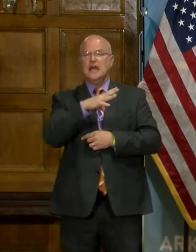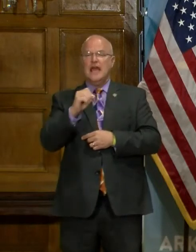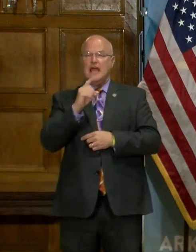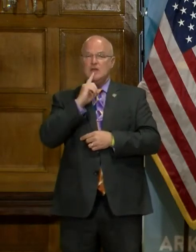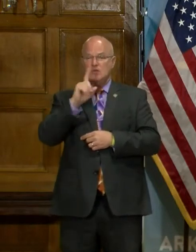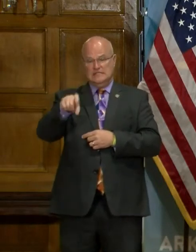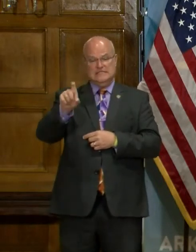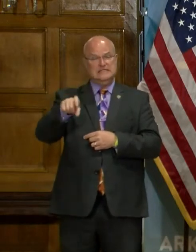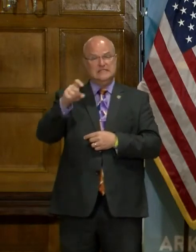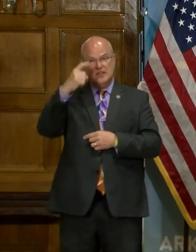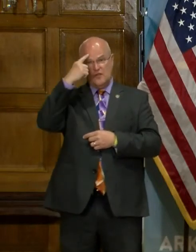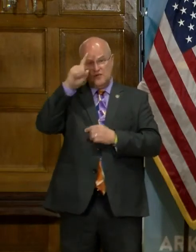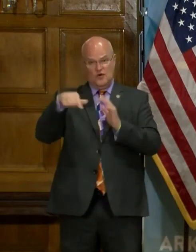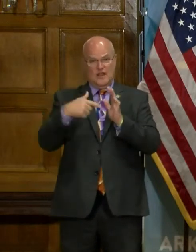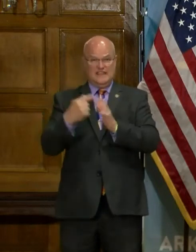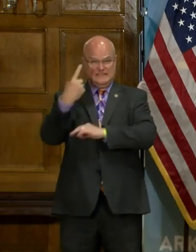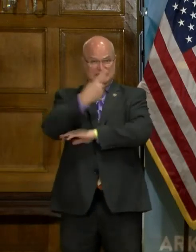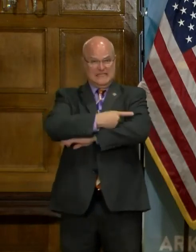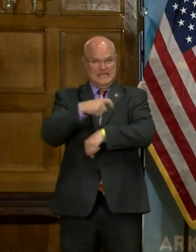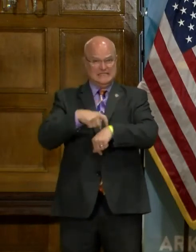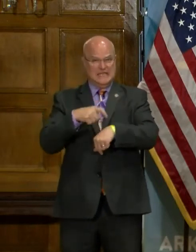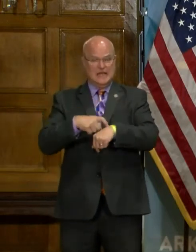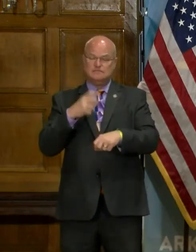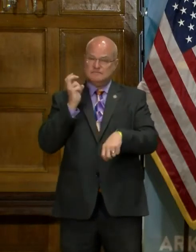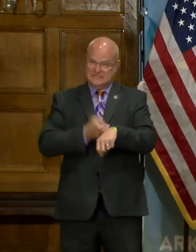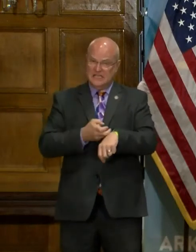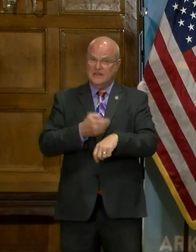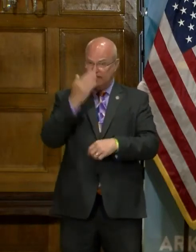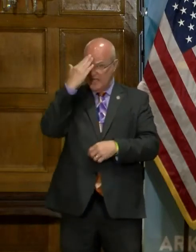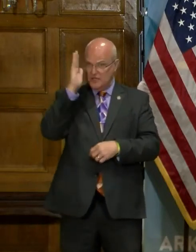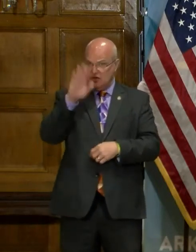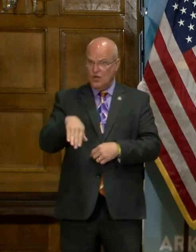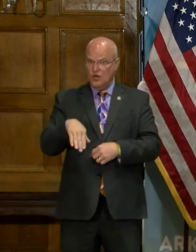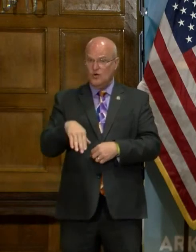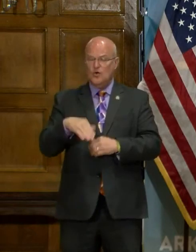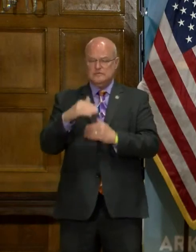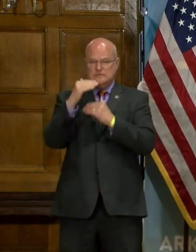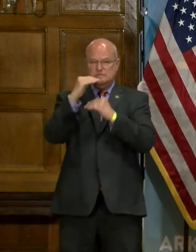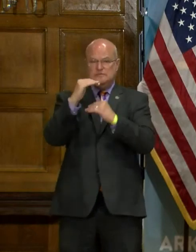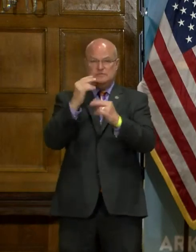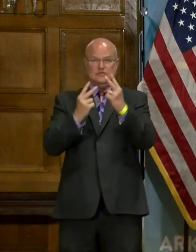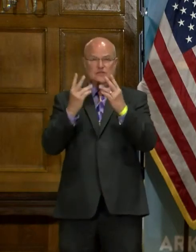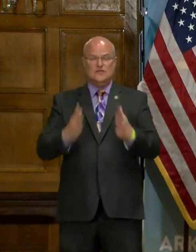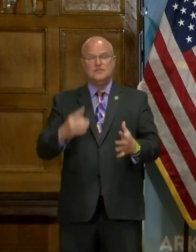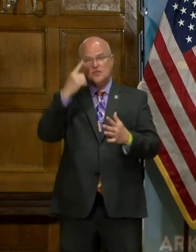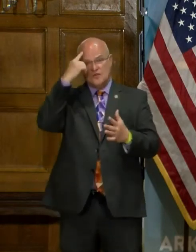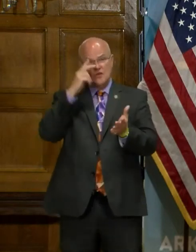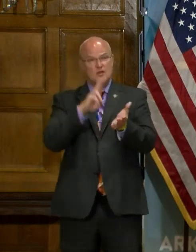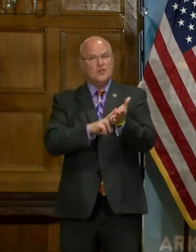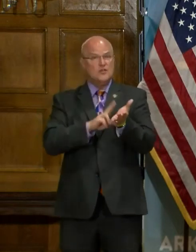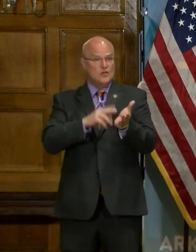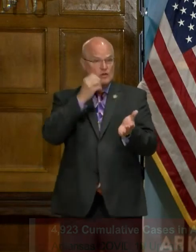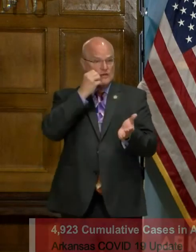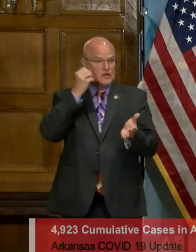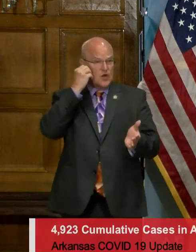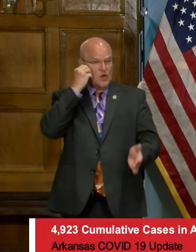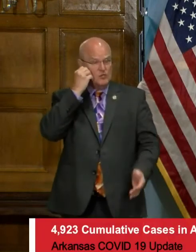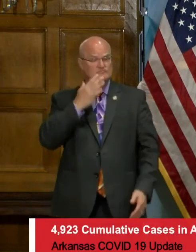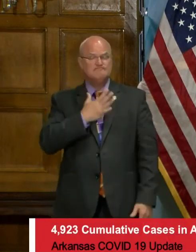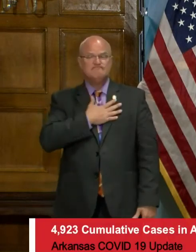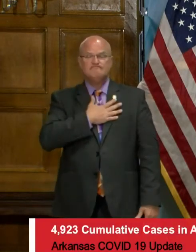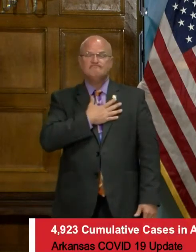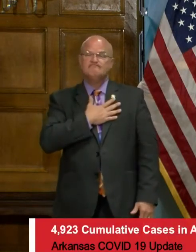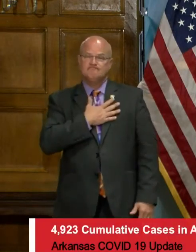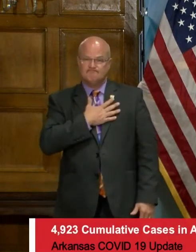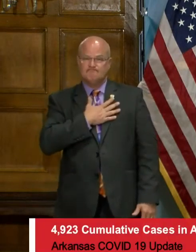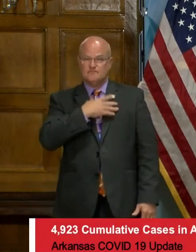very necessarily for this day and time. And it's been tough whenever you restrict the visitors to our nursing homes. Our heart goes out